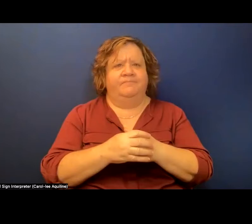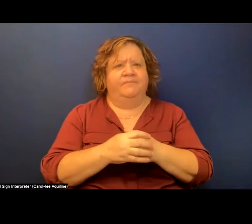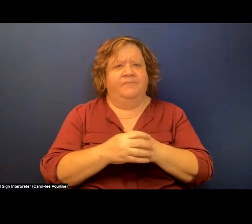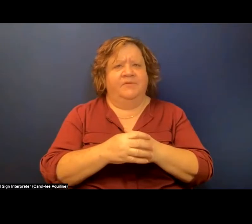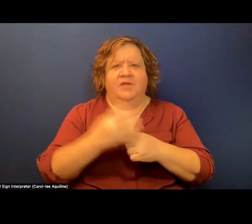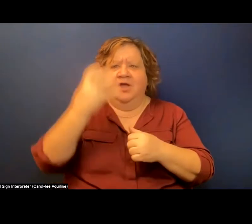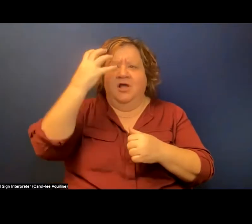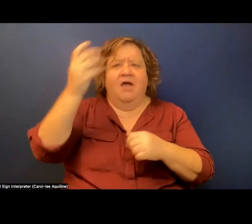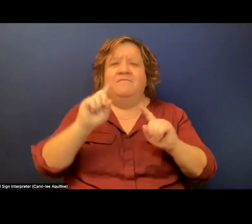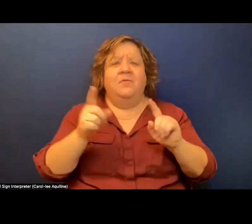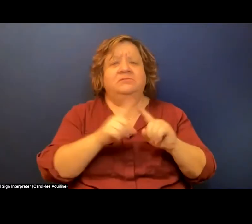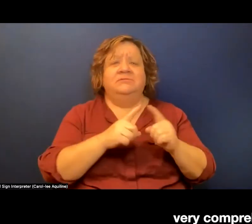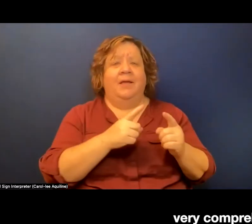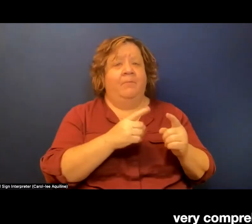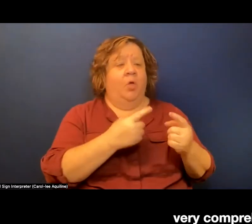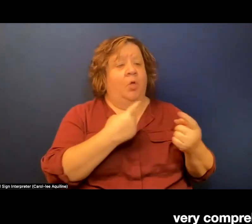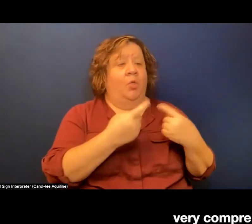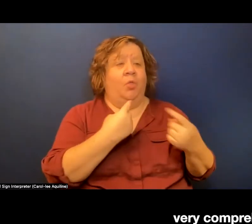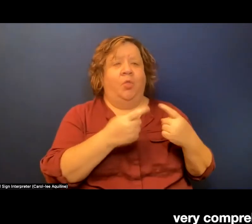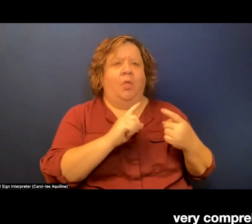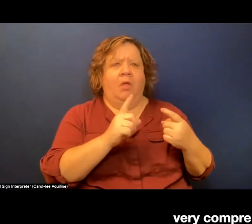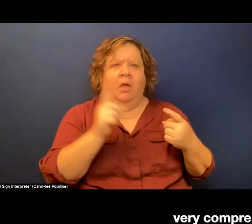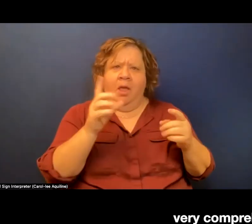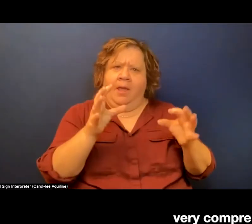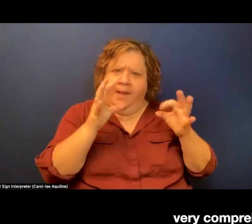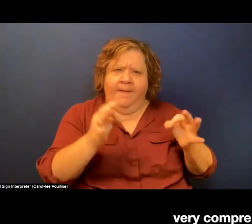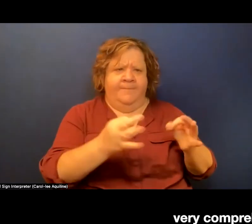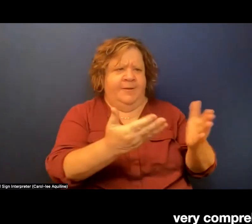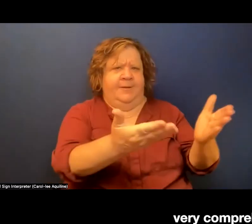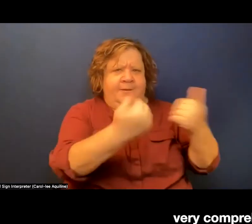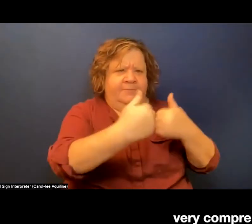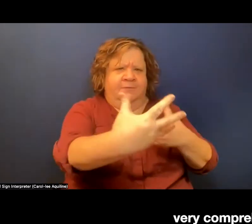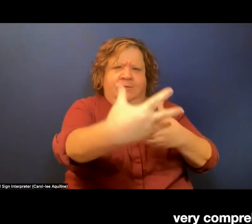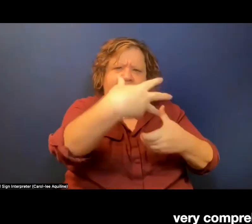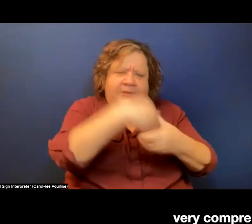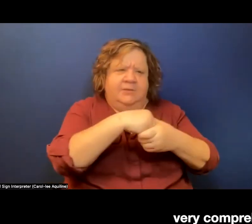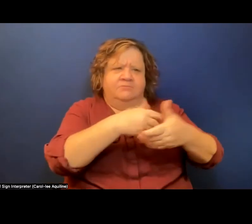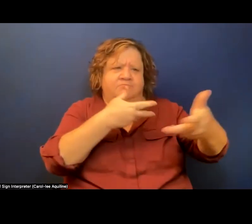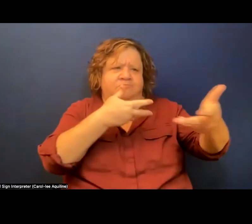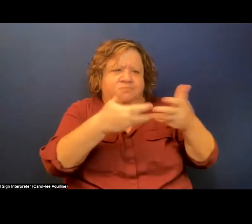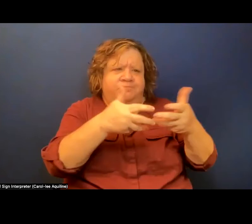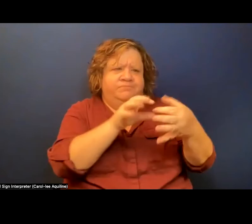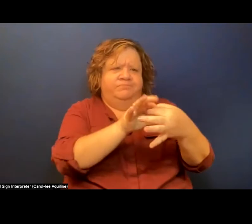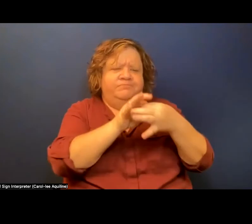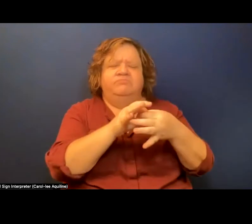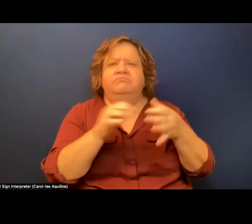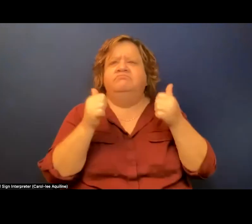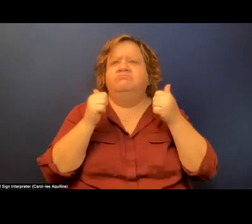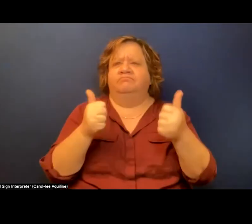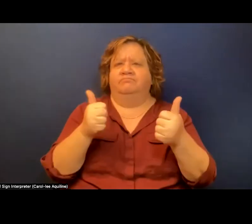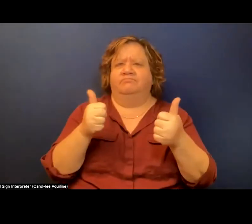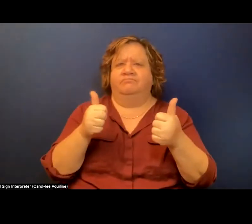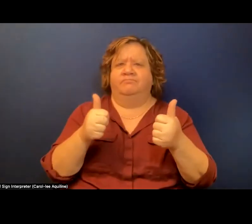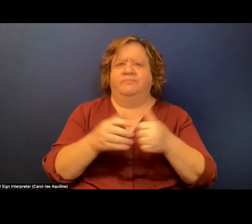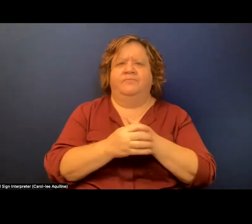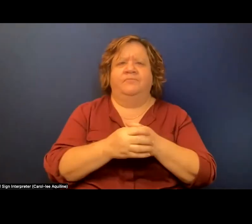And finally, the government, they submitted 11 very comprehensive commitment in the Global Disability Summit. So I